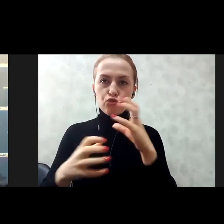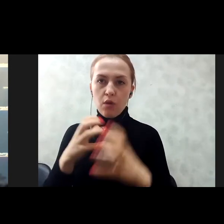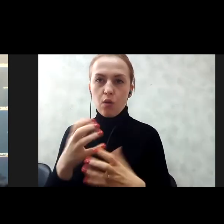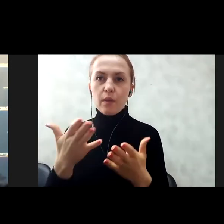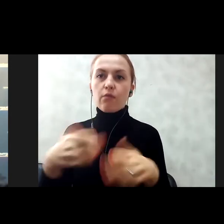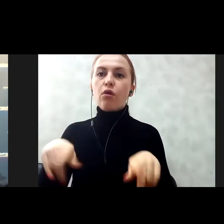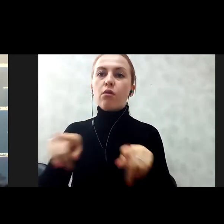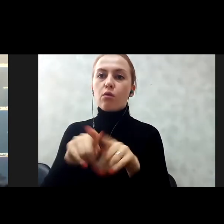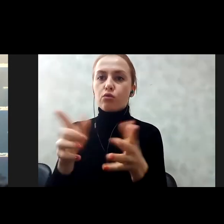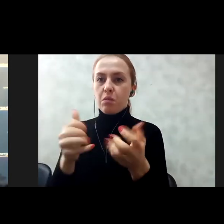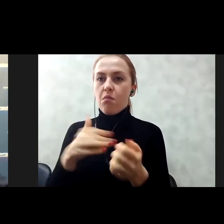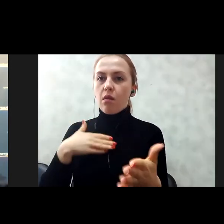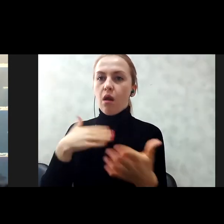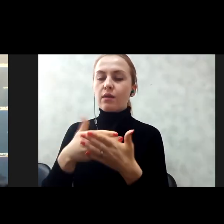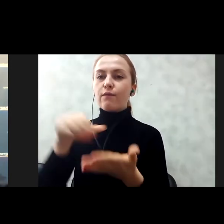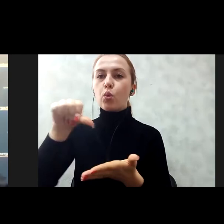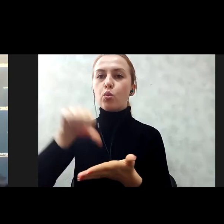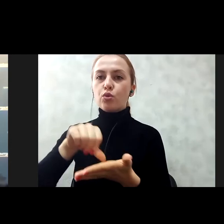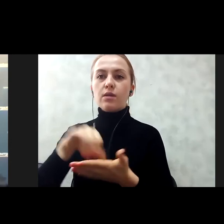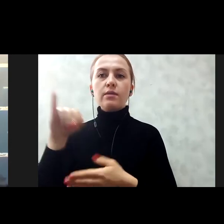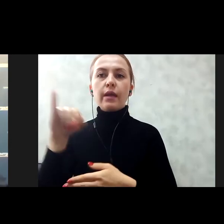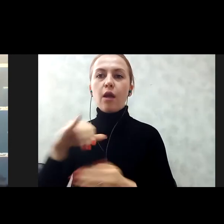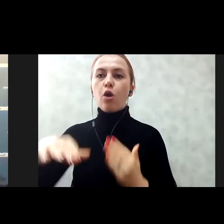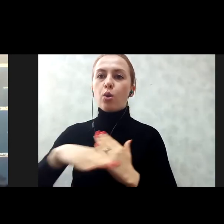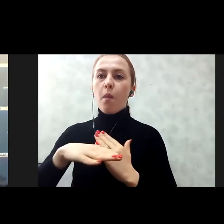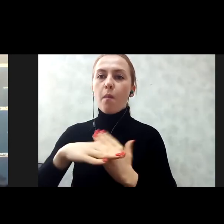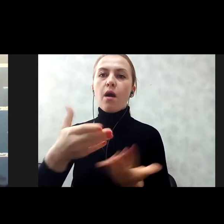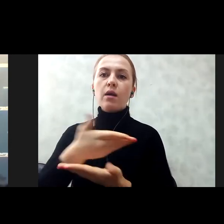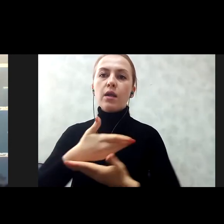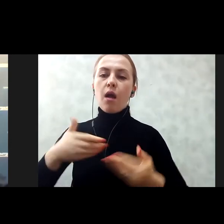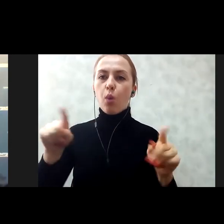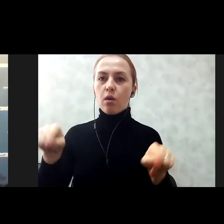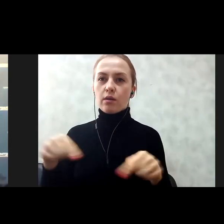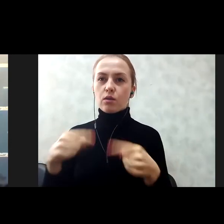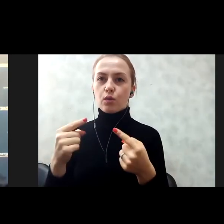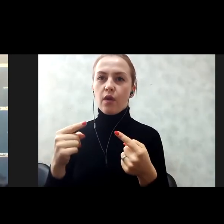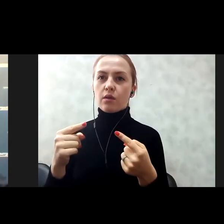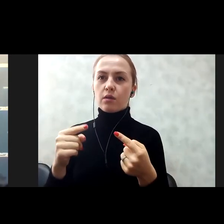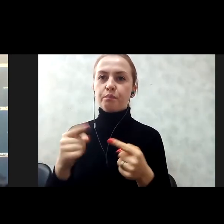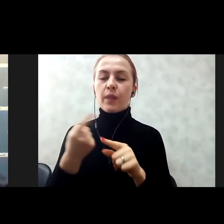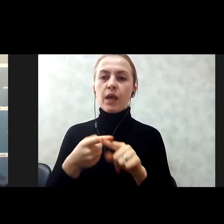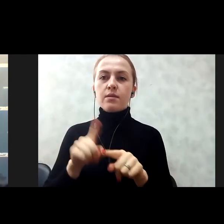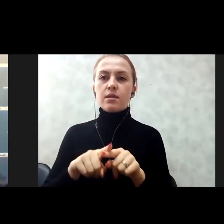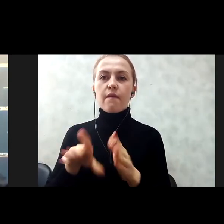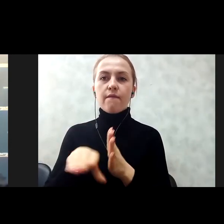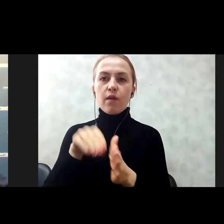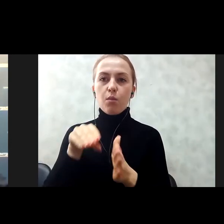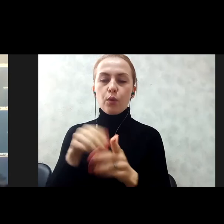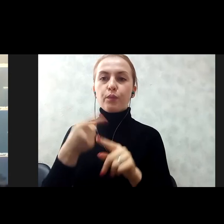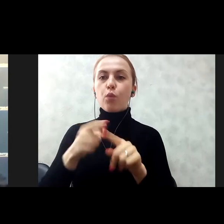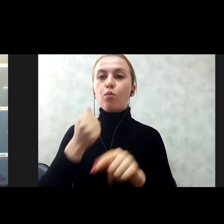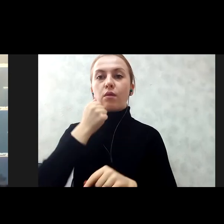and partners who participated very actively and assisted us in organizing,